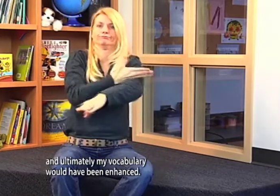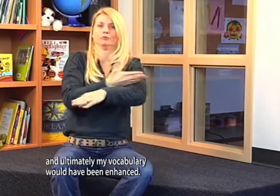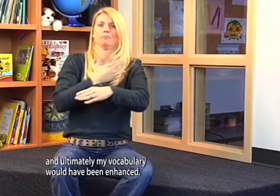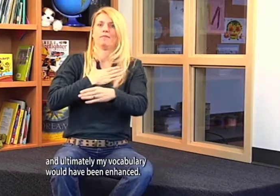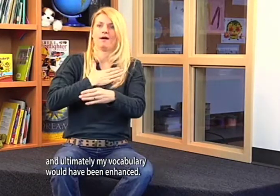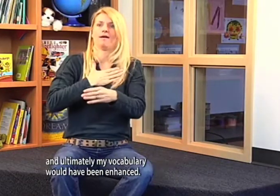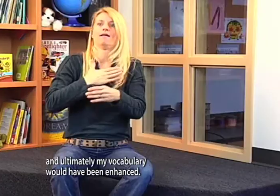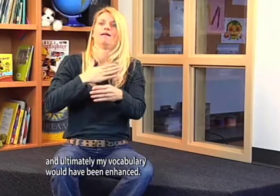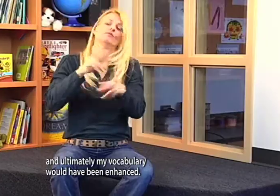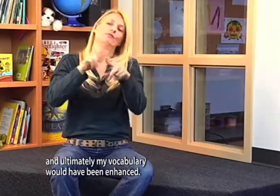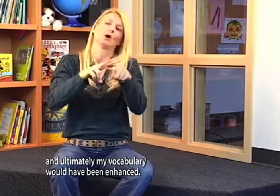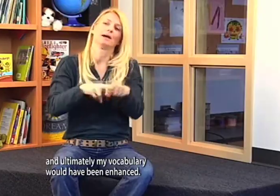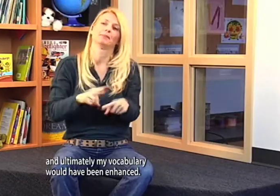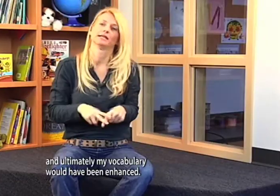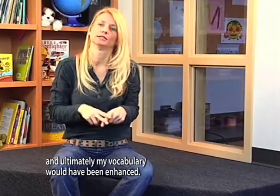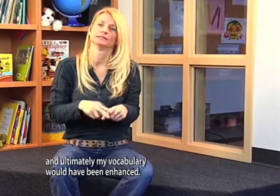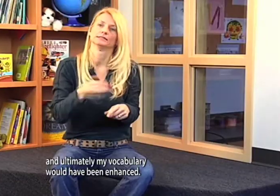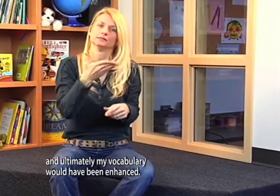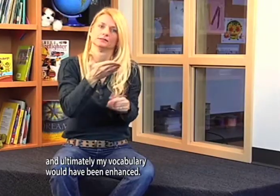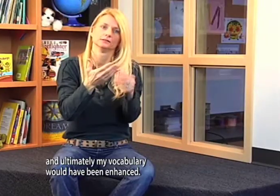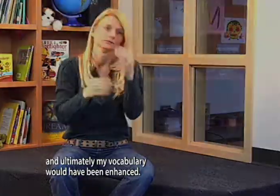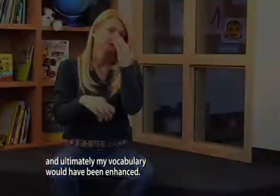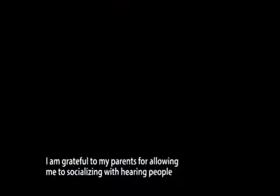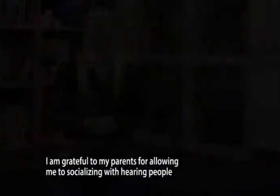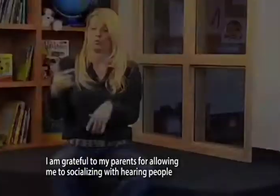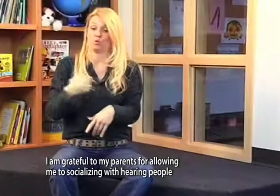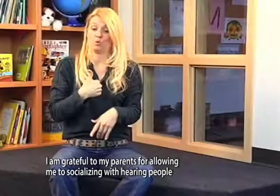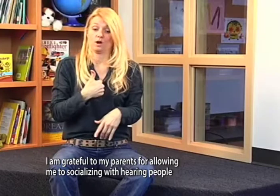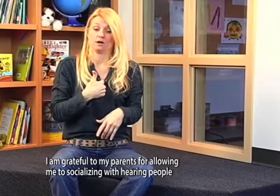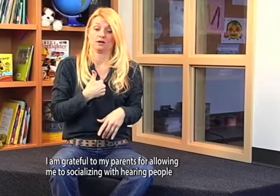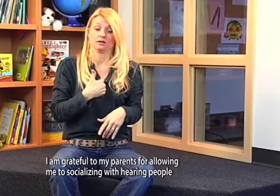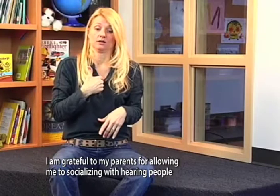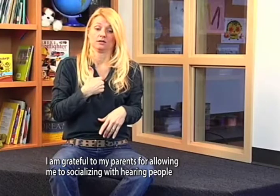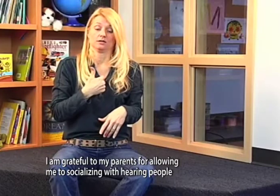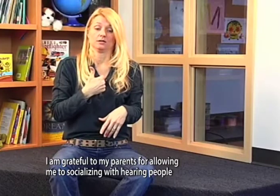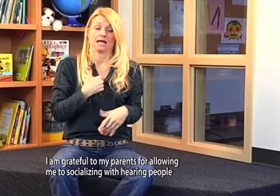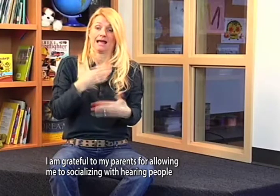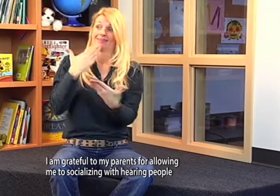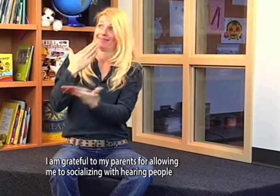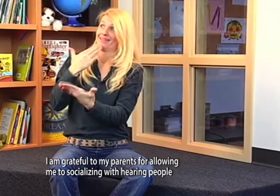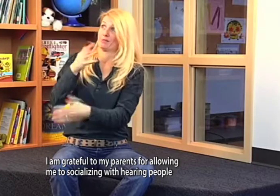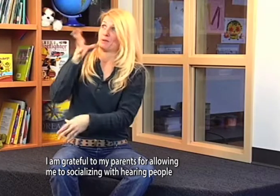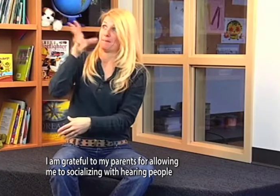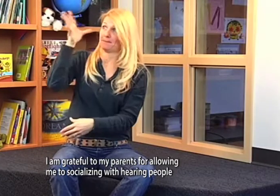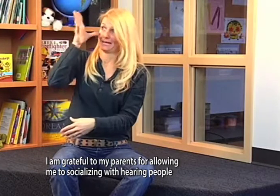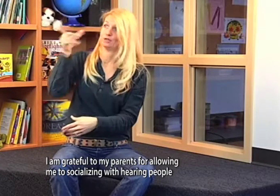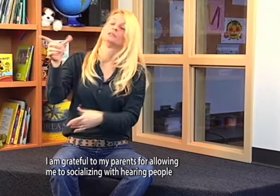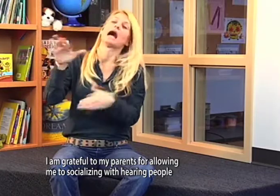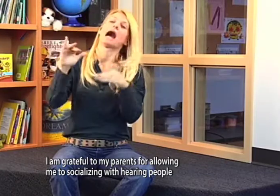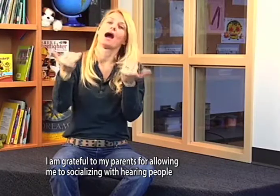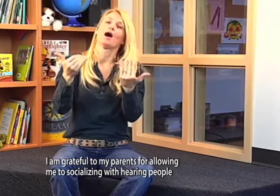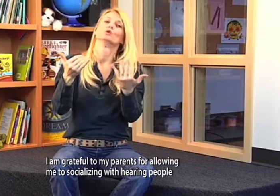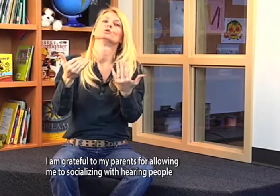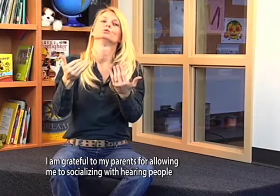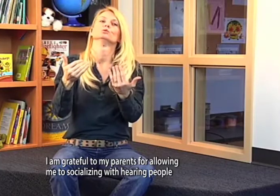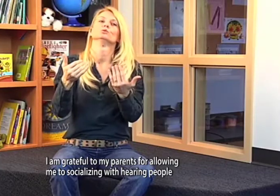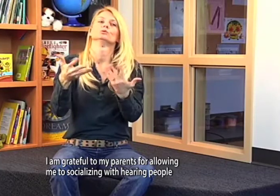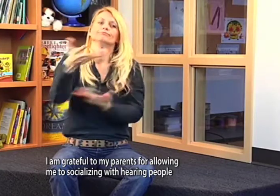and ultimately my vocabulary would have been enhanced. I am grateful to my parents for allowing me